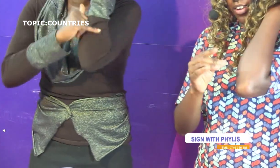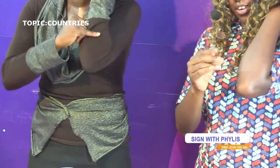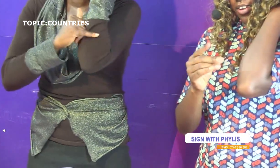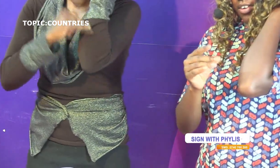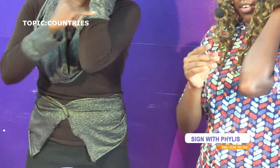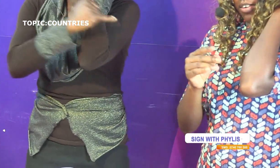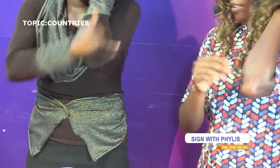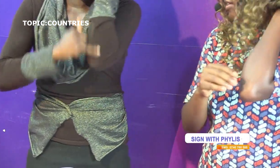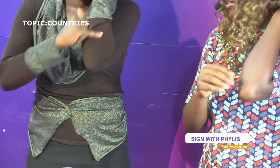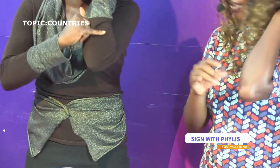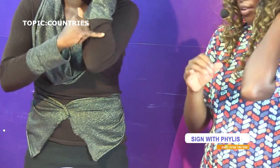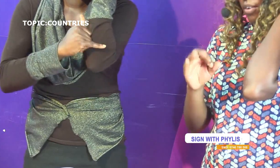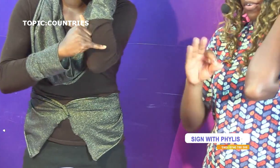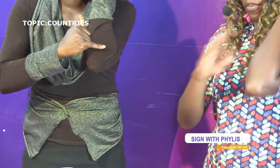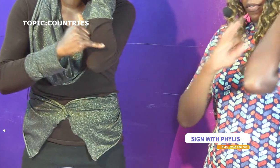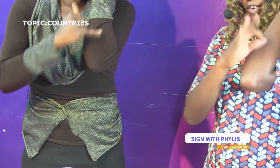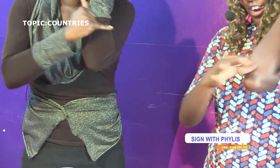extends of foreign or foreign.